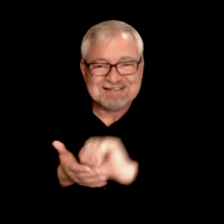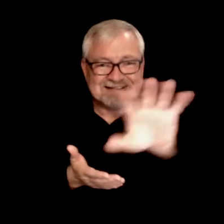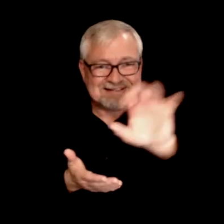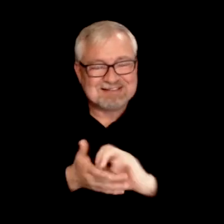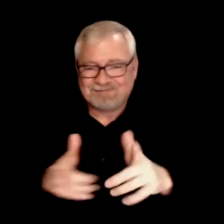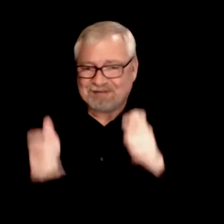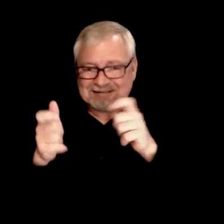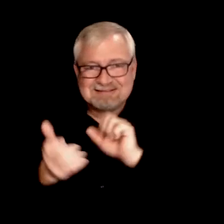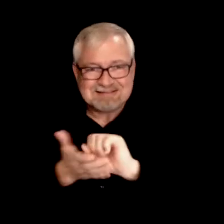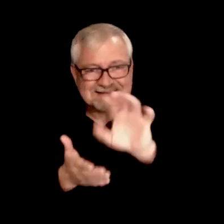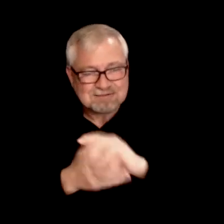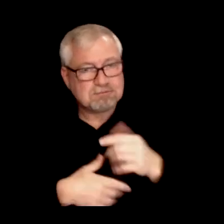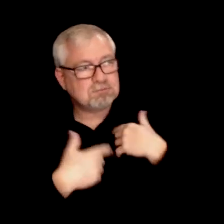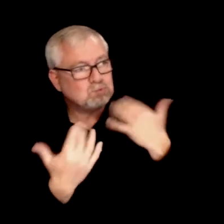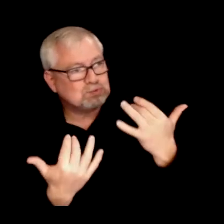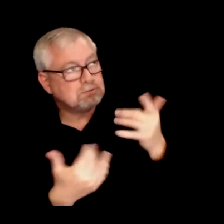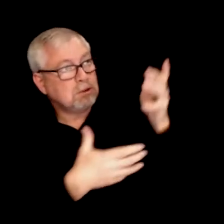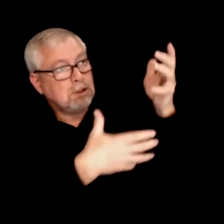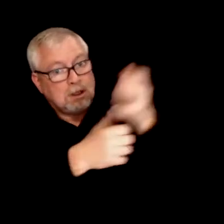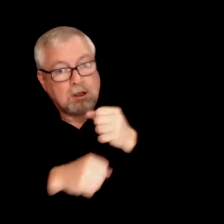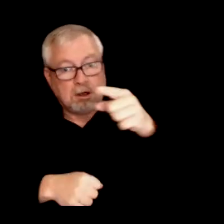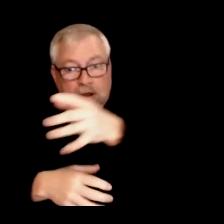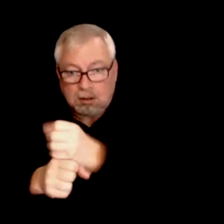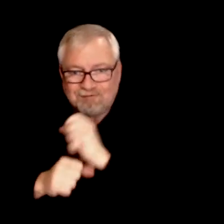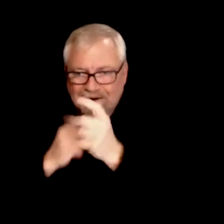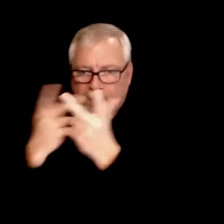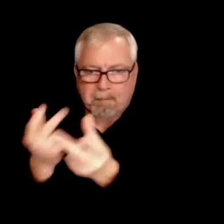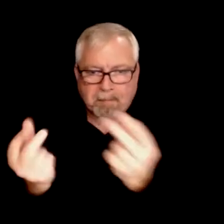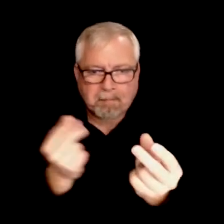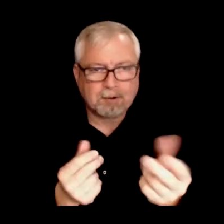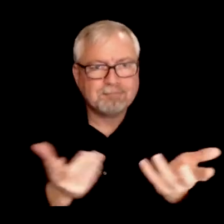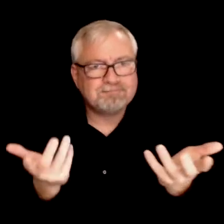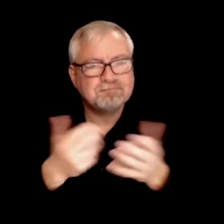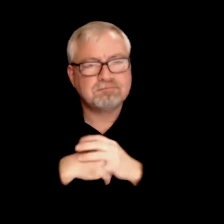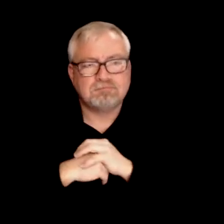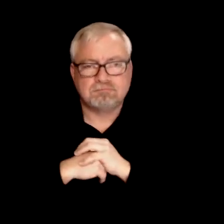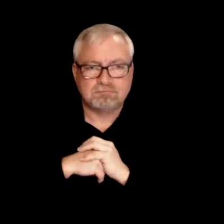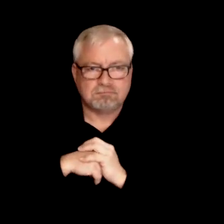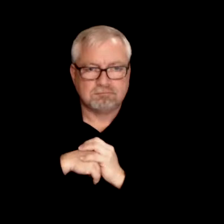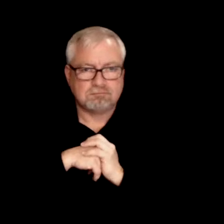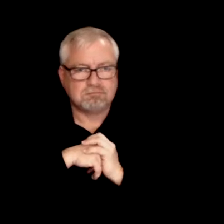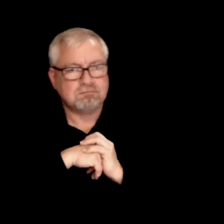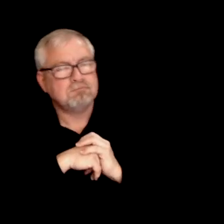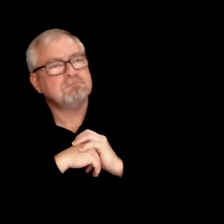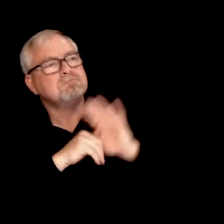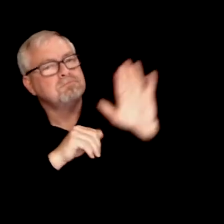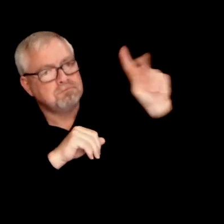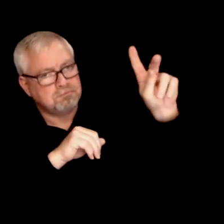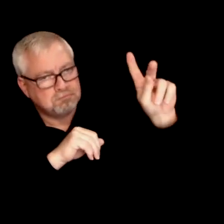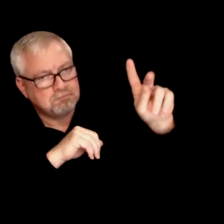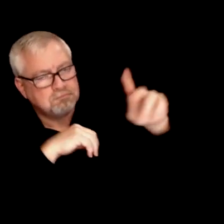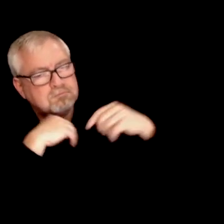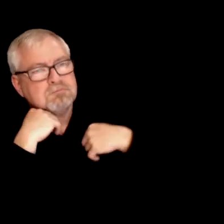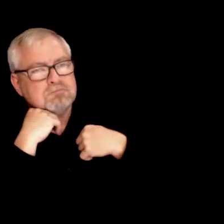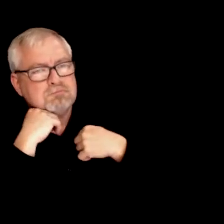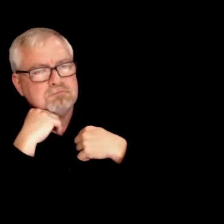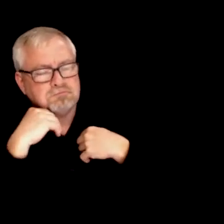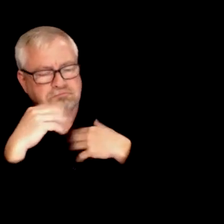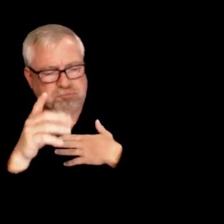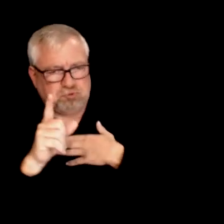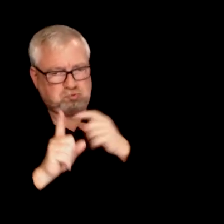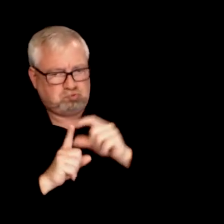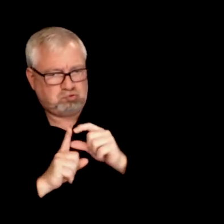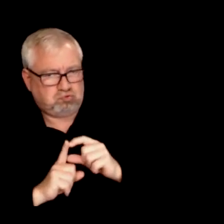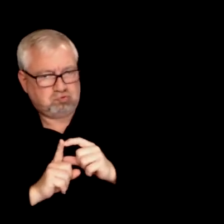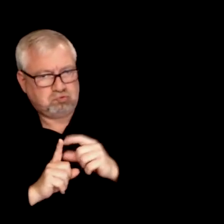that. And then my question is this, what can you tell us about this, and this is my term, not your term, but this